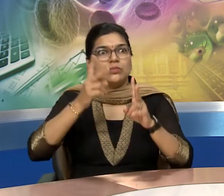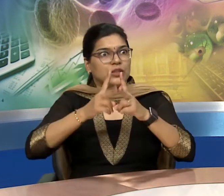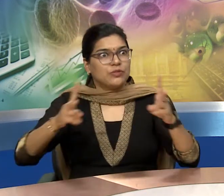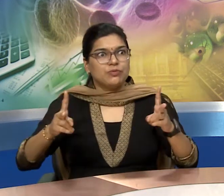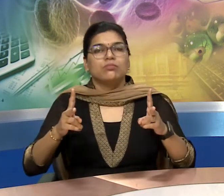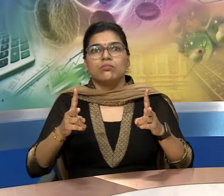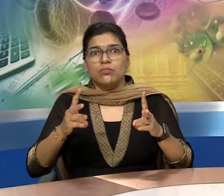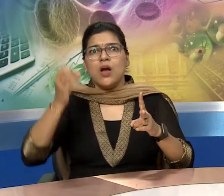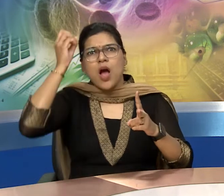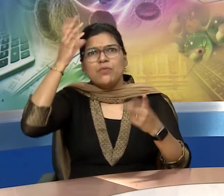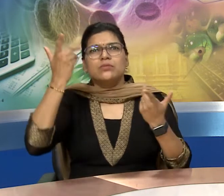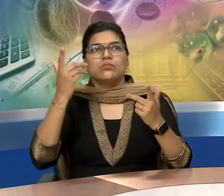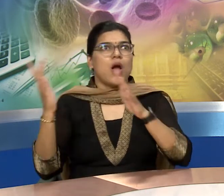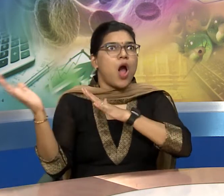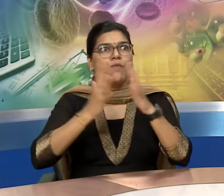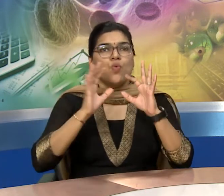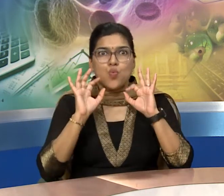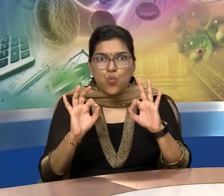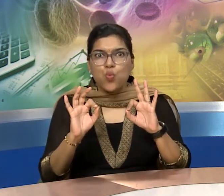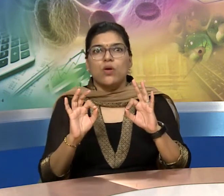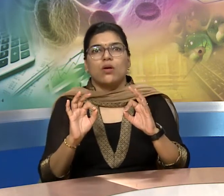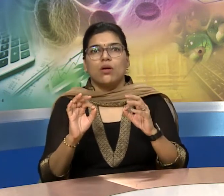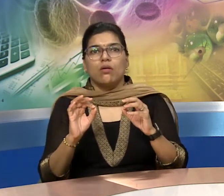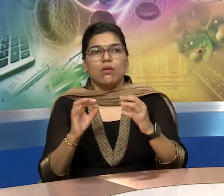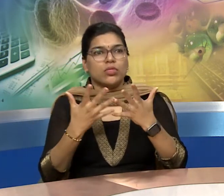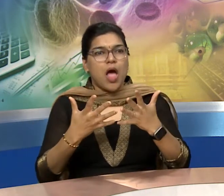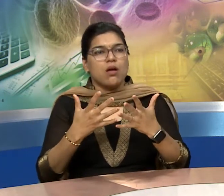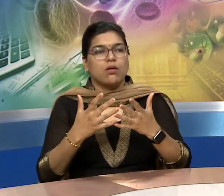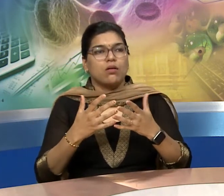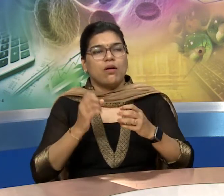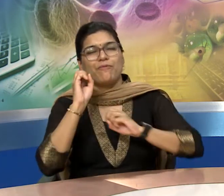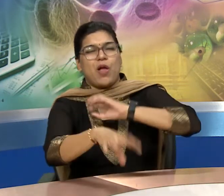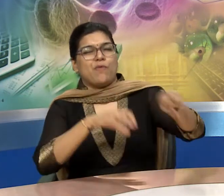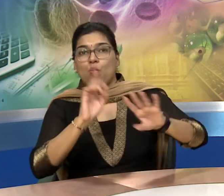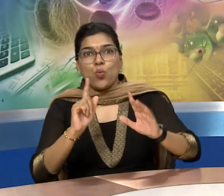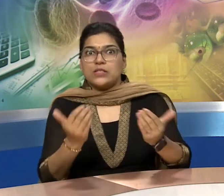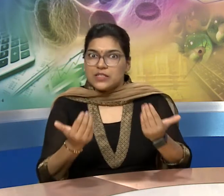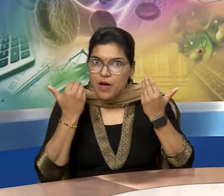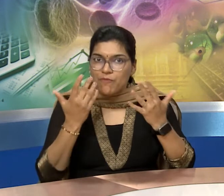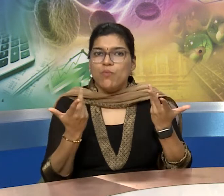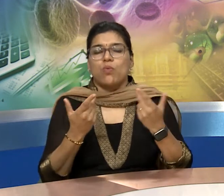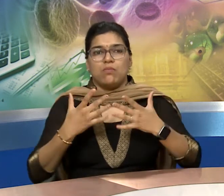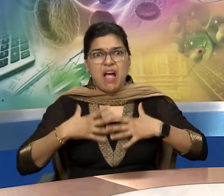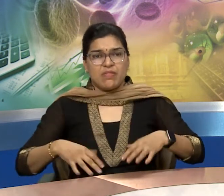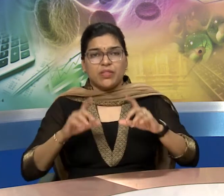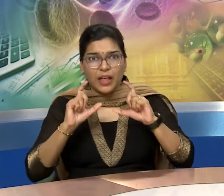be disseminated to the public through a library. And also information